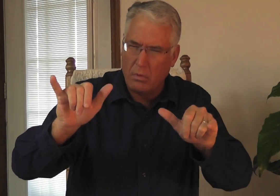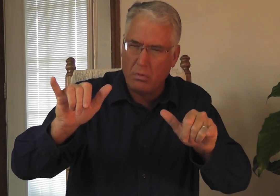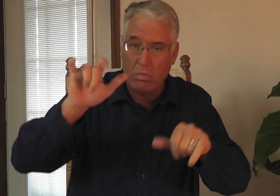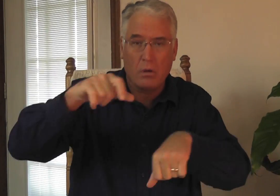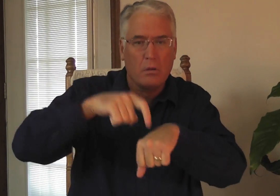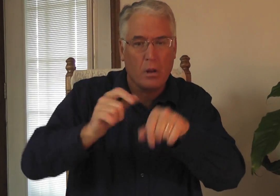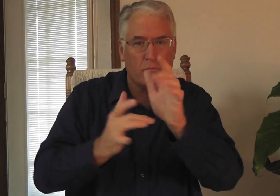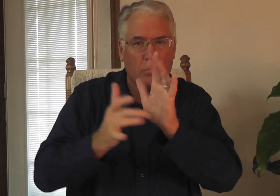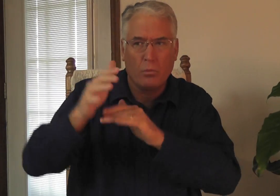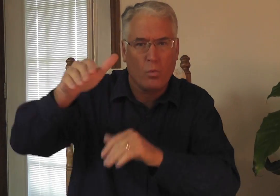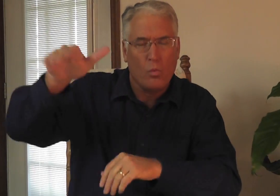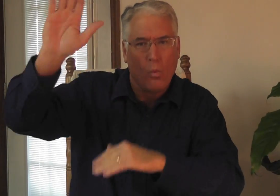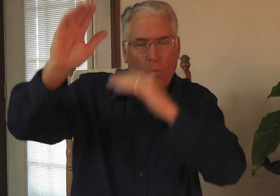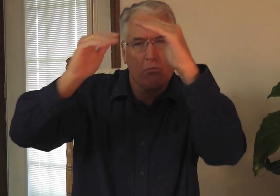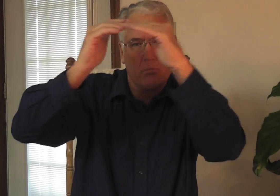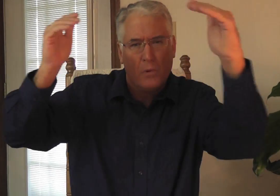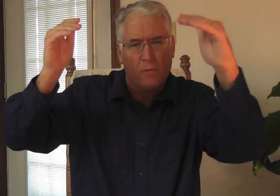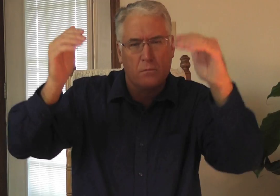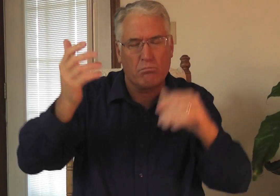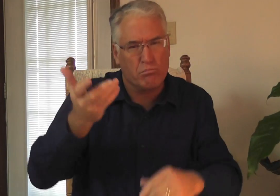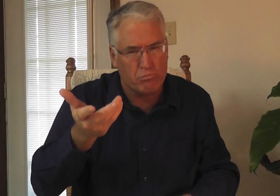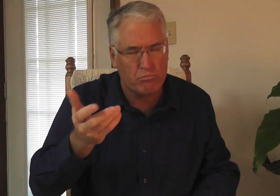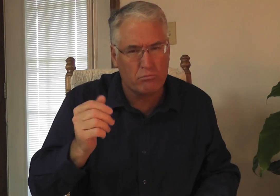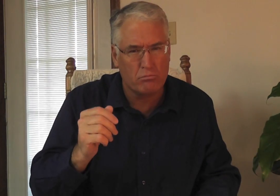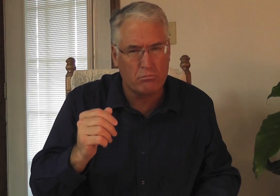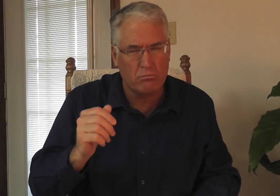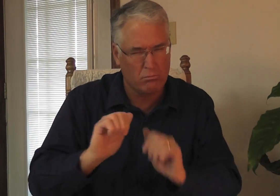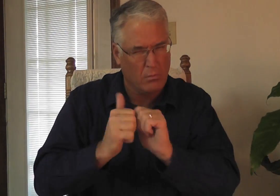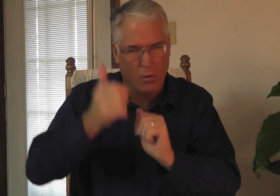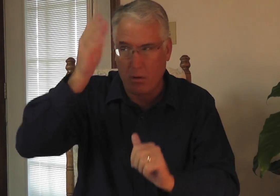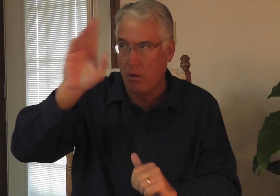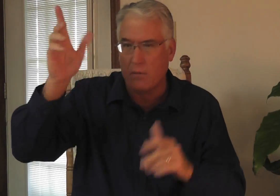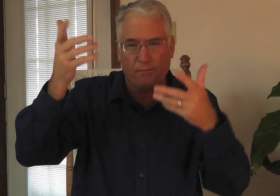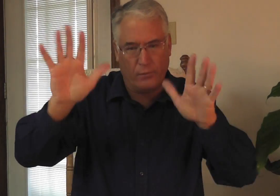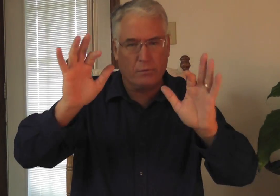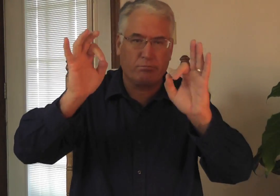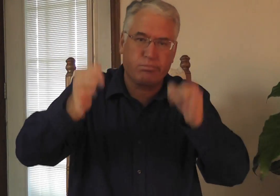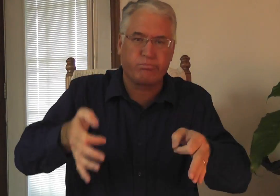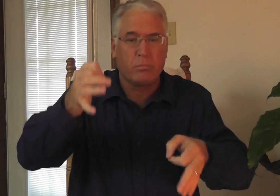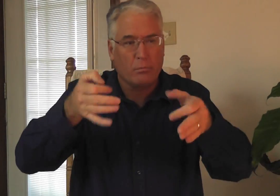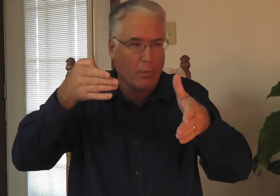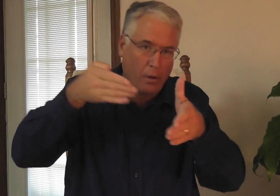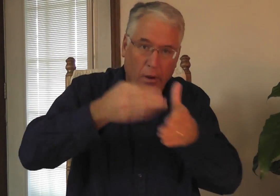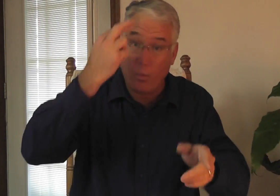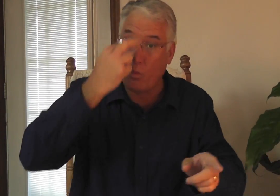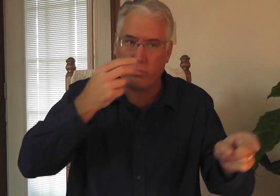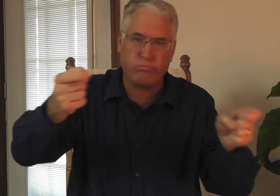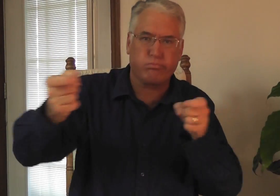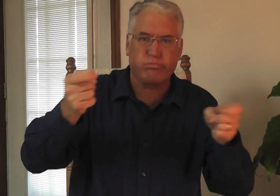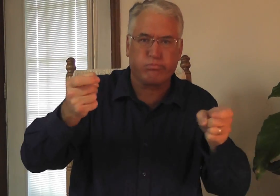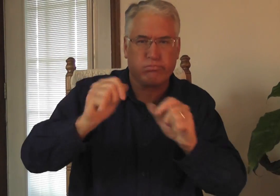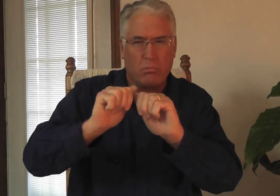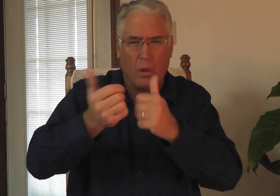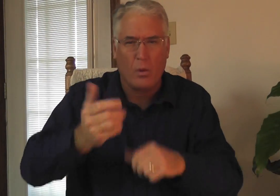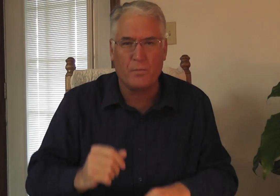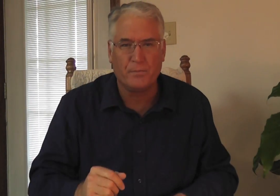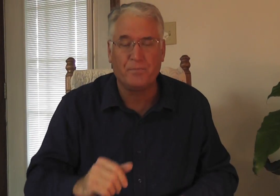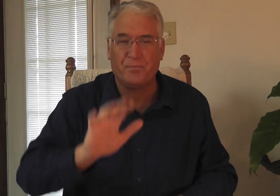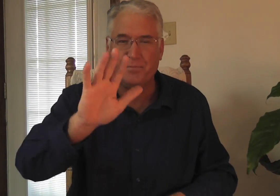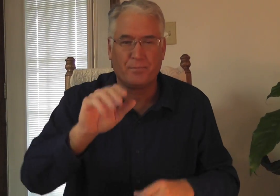powerful at that time when Jesus went to heaven. So how did it be defeated?